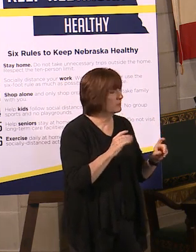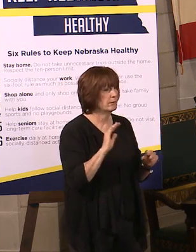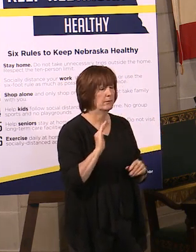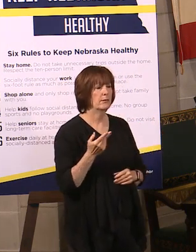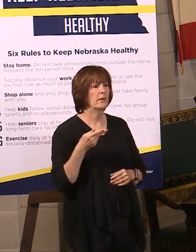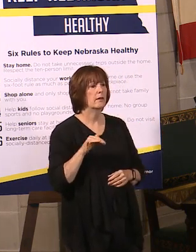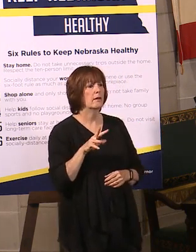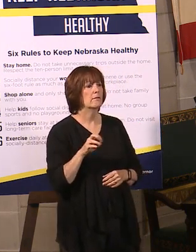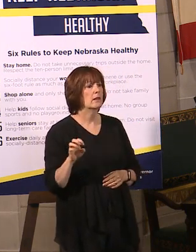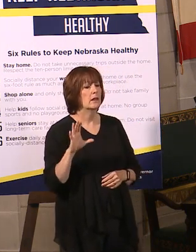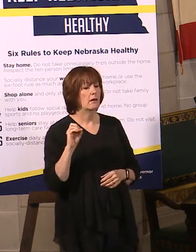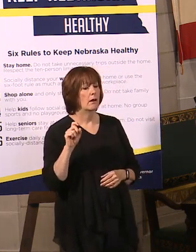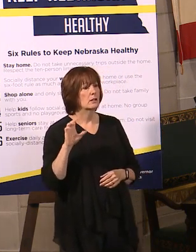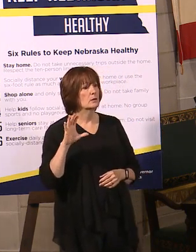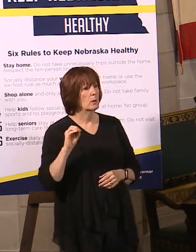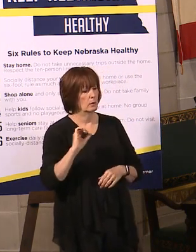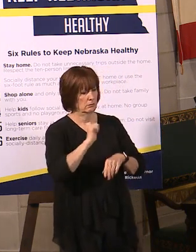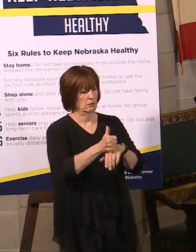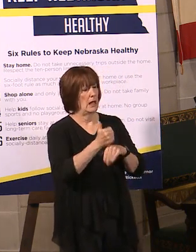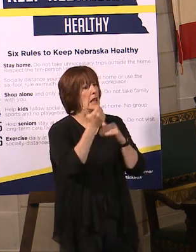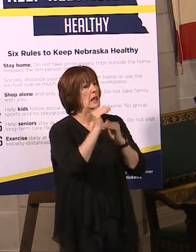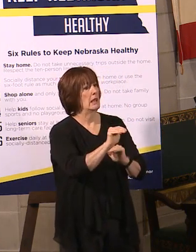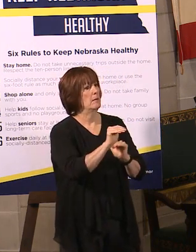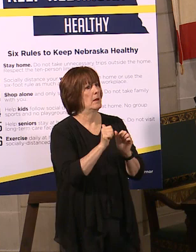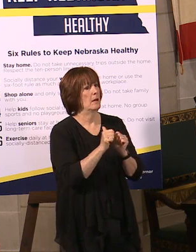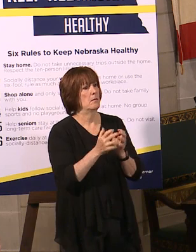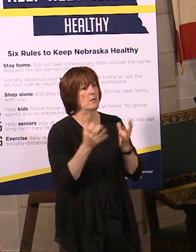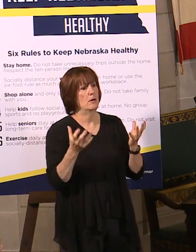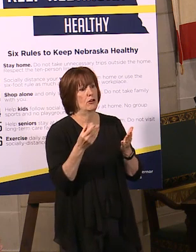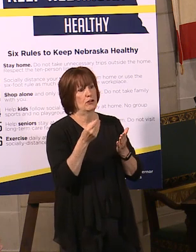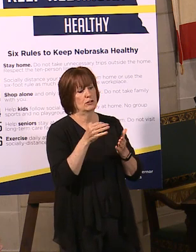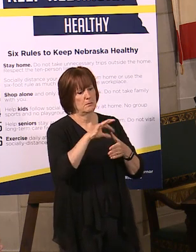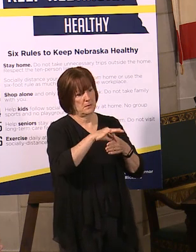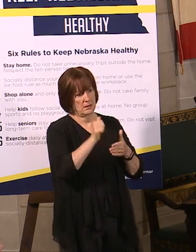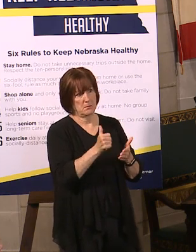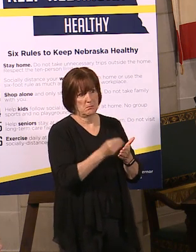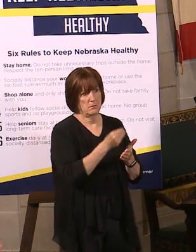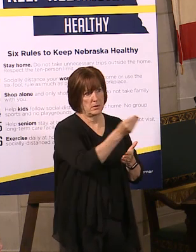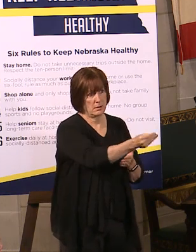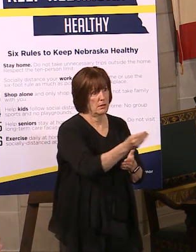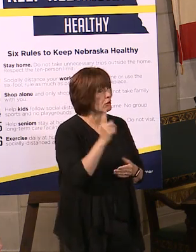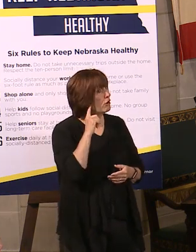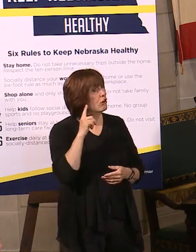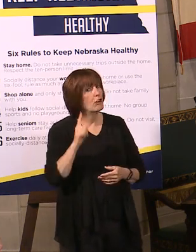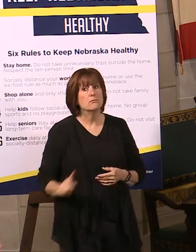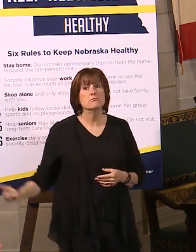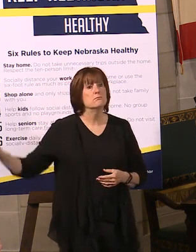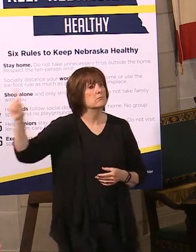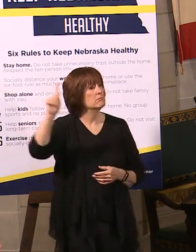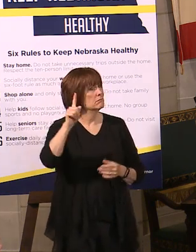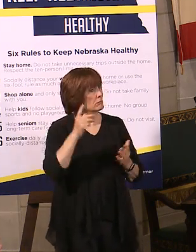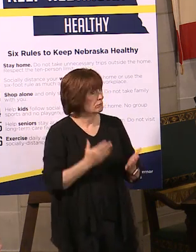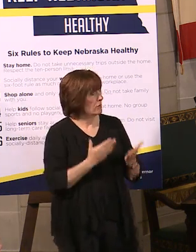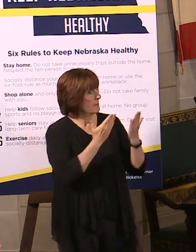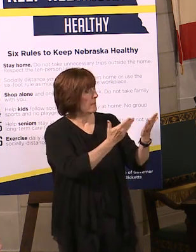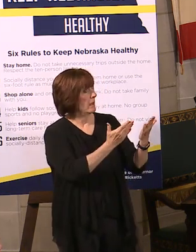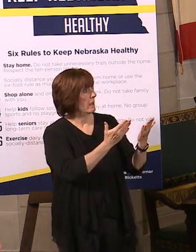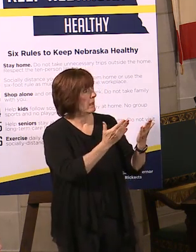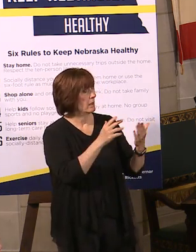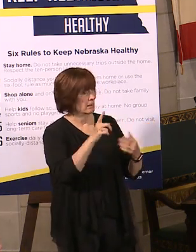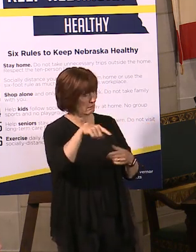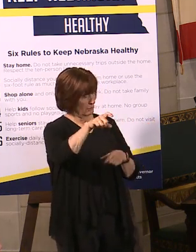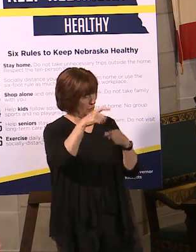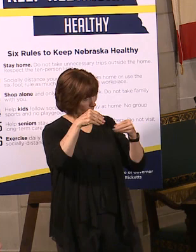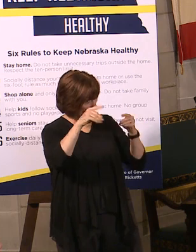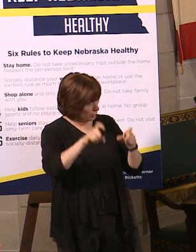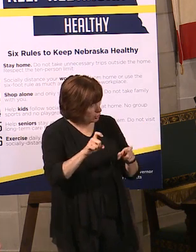and Costco are putting a limit on how much meat you can buy in their stores. Have we heard from anybody recommending that stores do